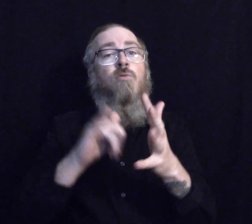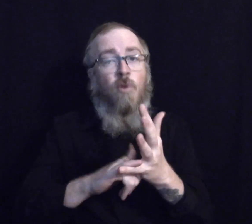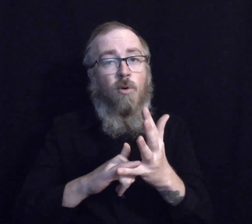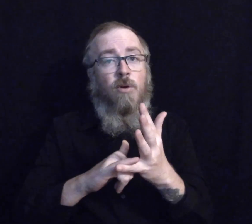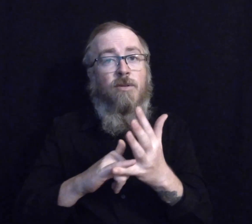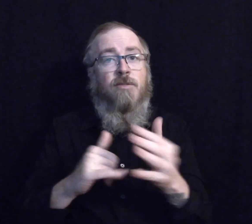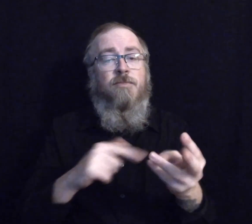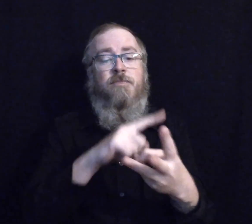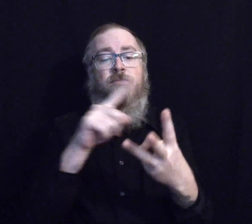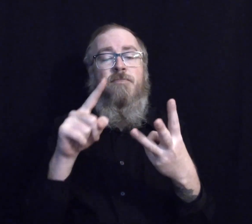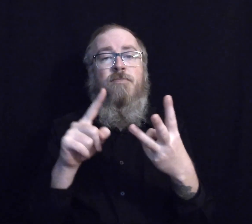Fusion,